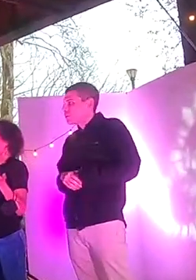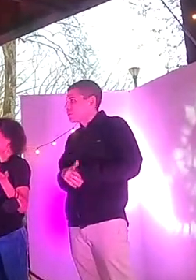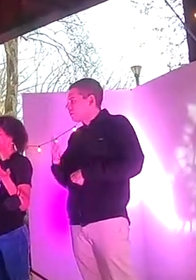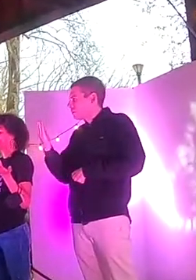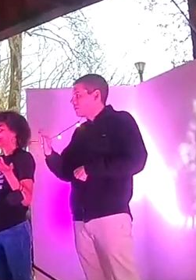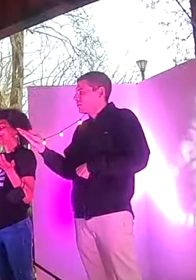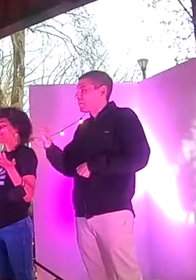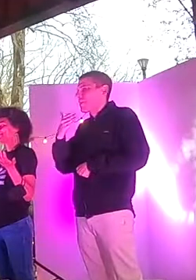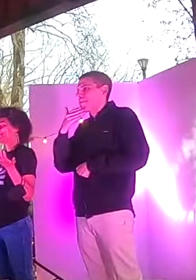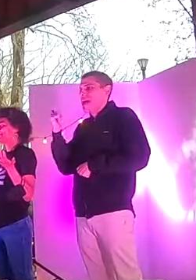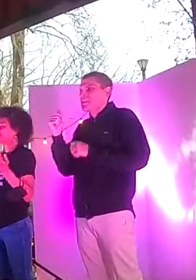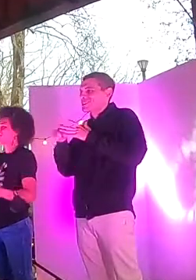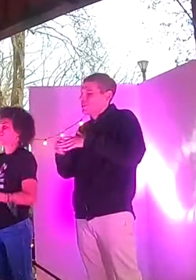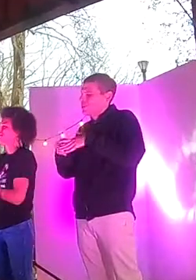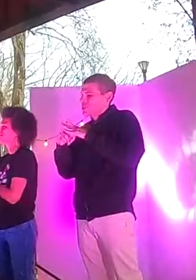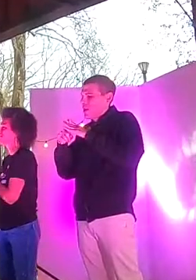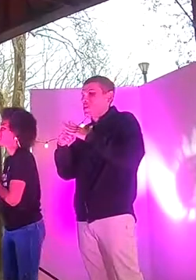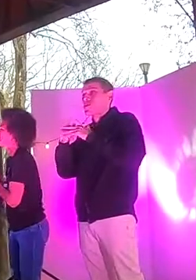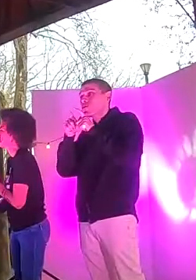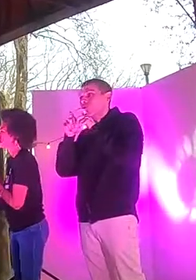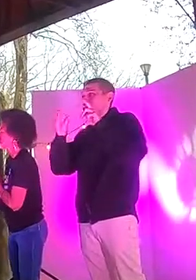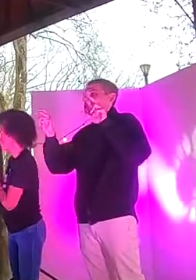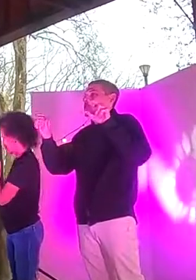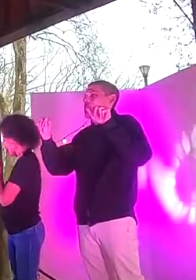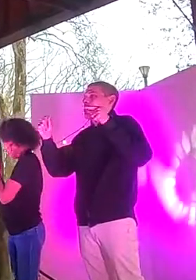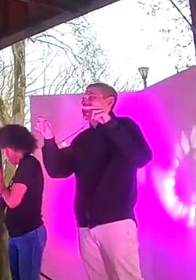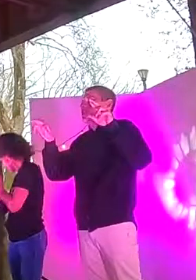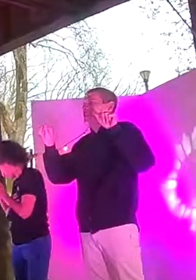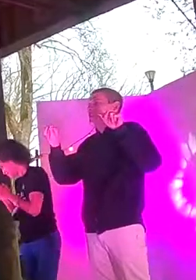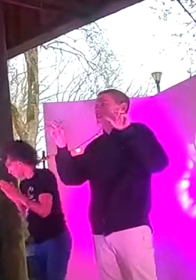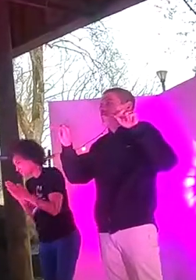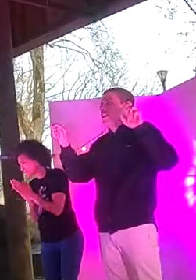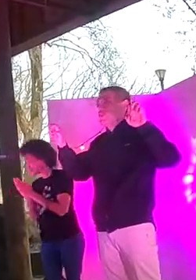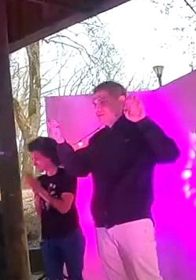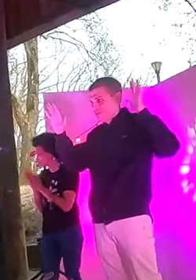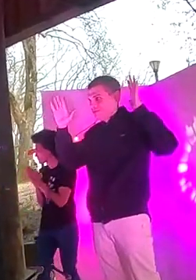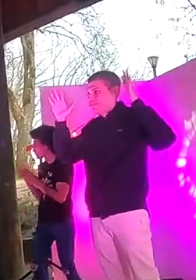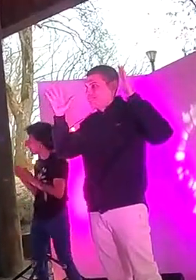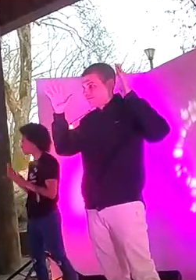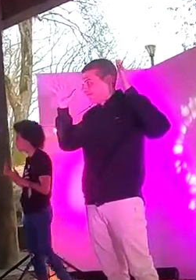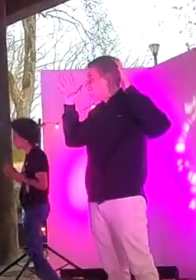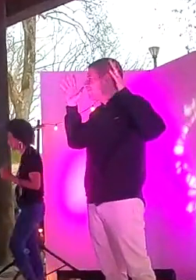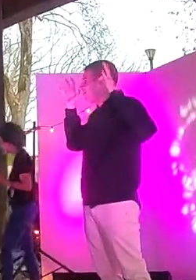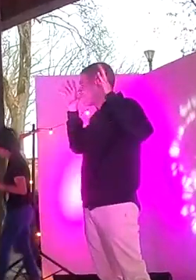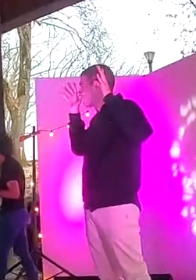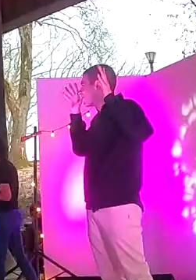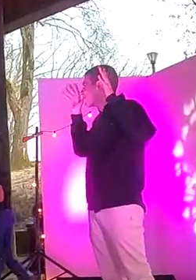no better person to start us off than Regina Rage. Woo!